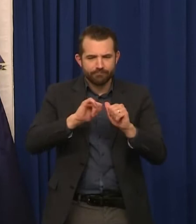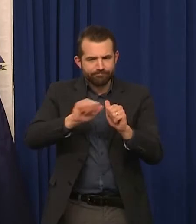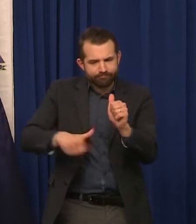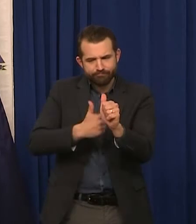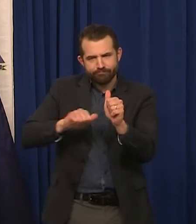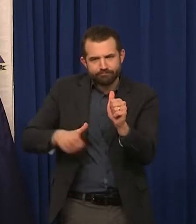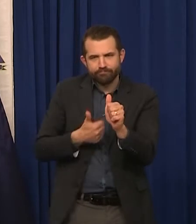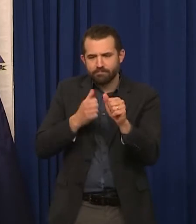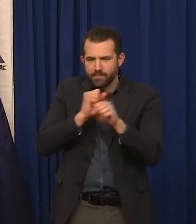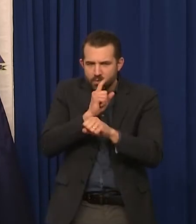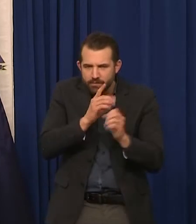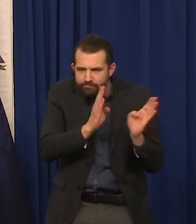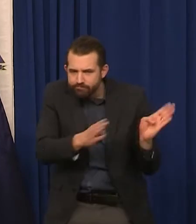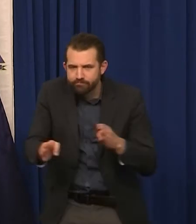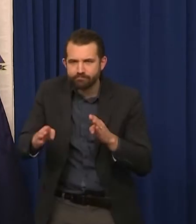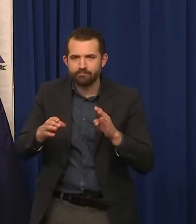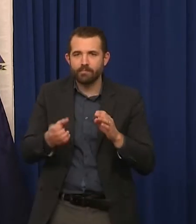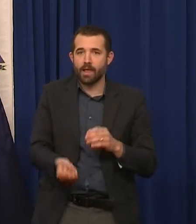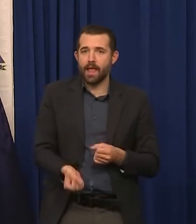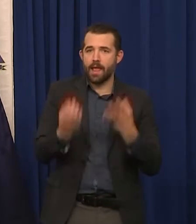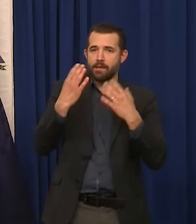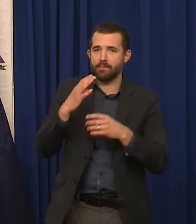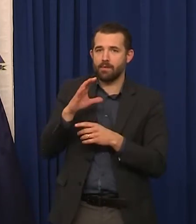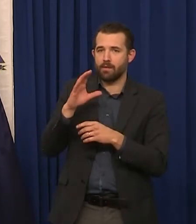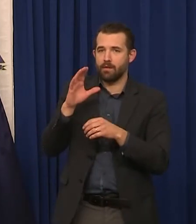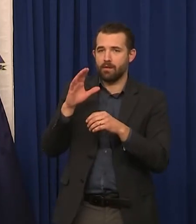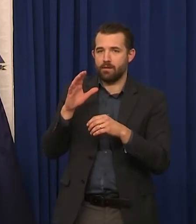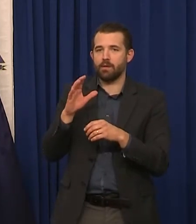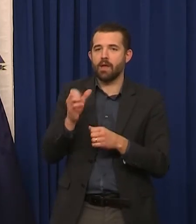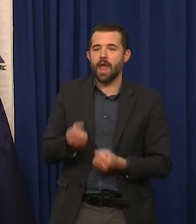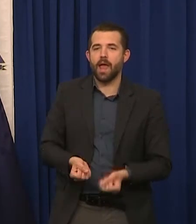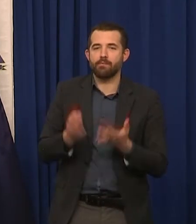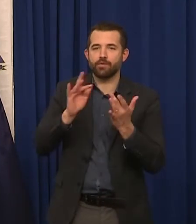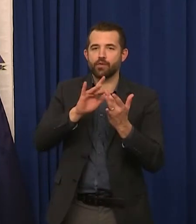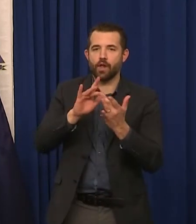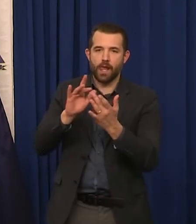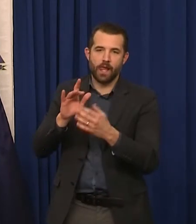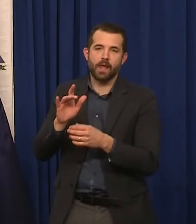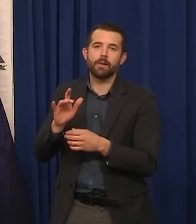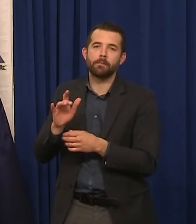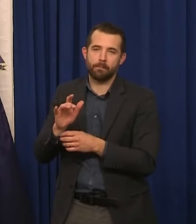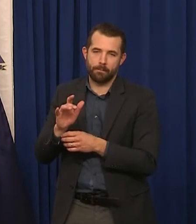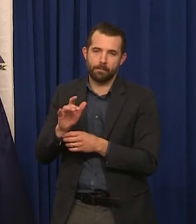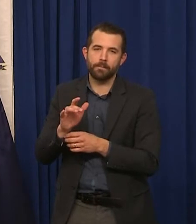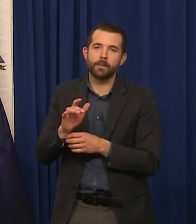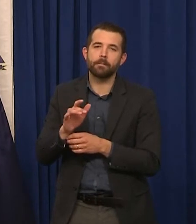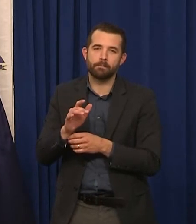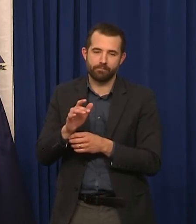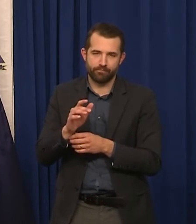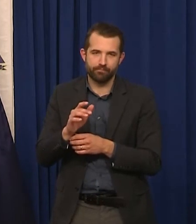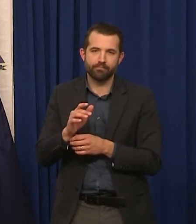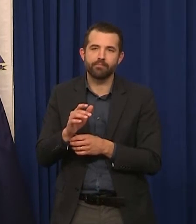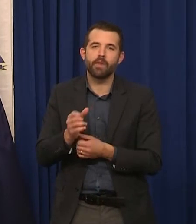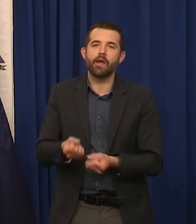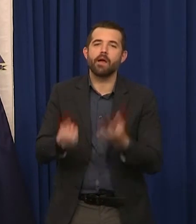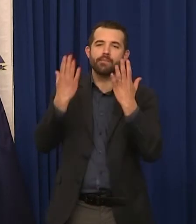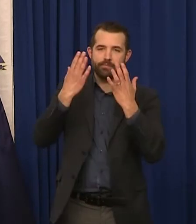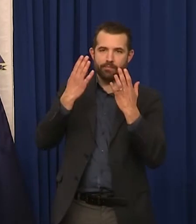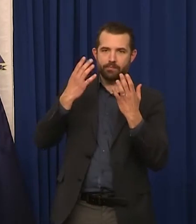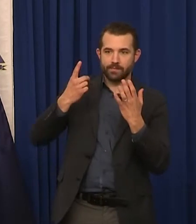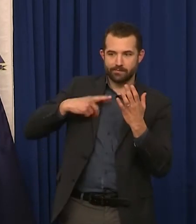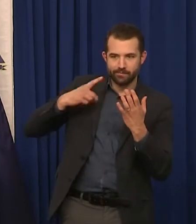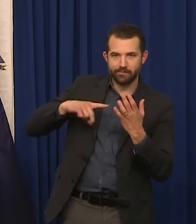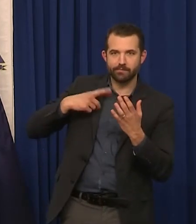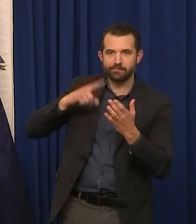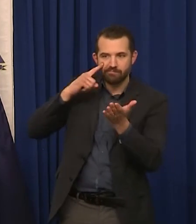contact tracers that we have, the number of disease detectives that we have. We know that if we take our foot off the gas too soon,